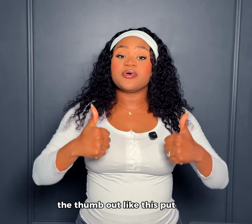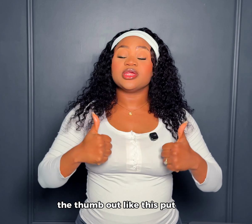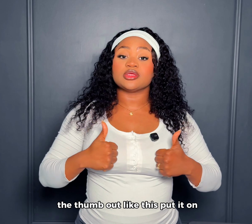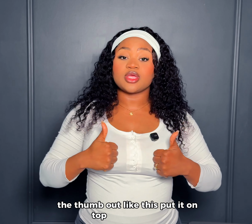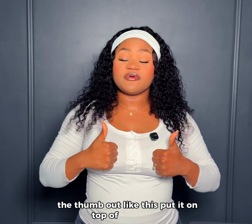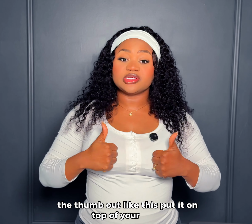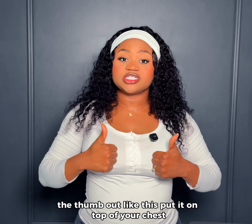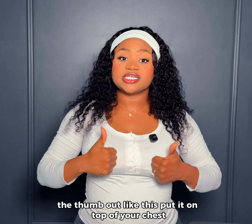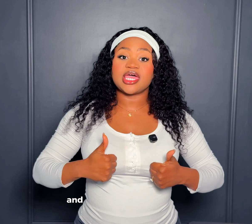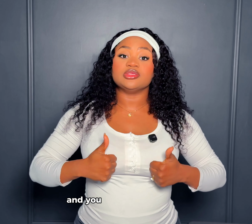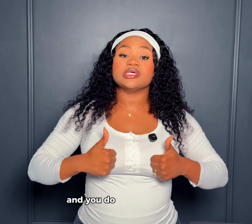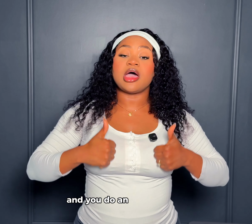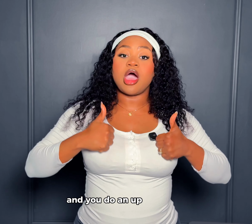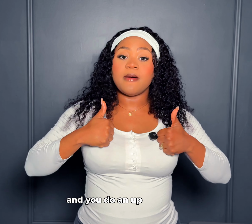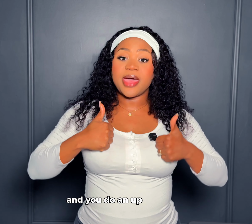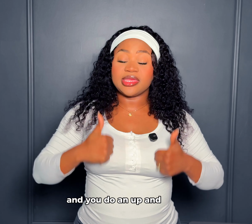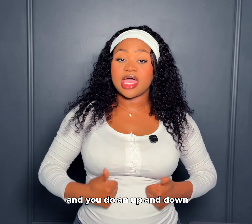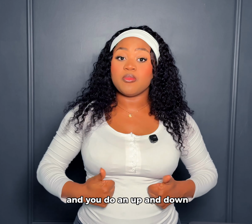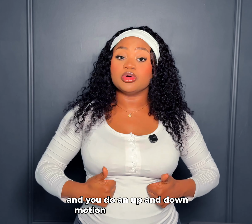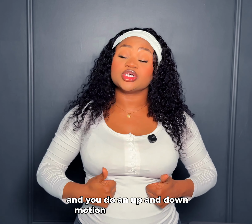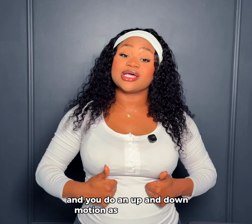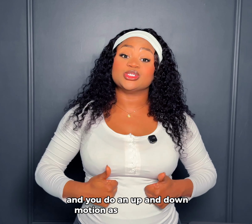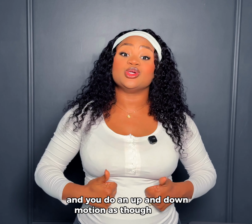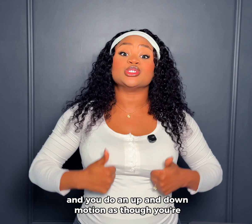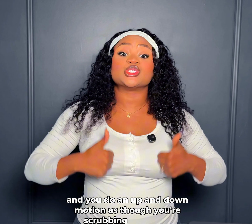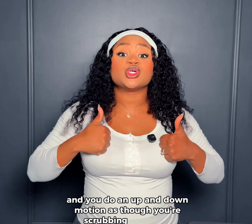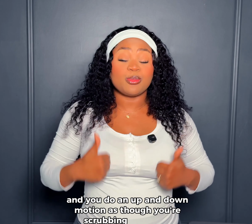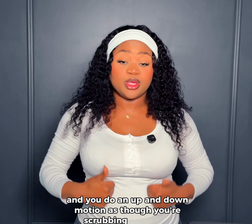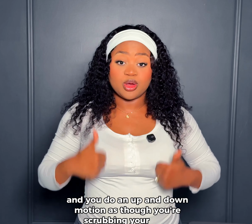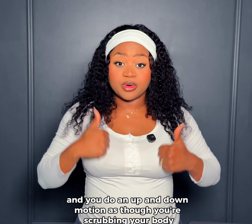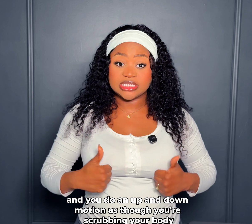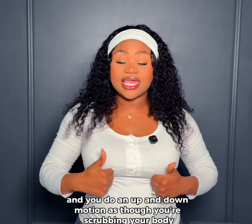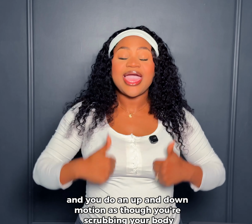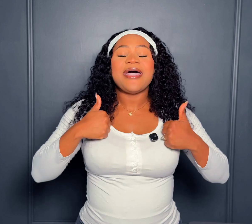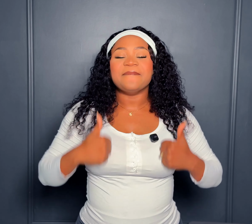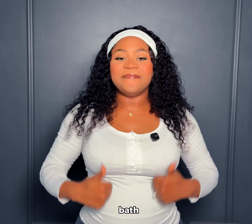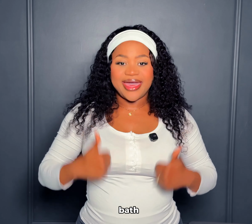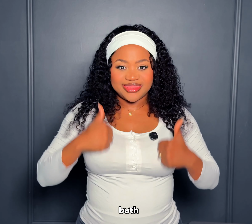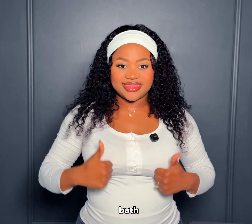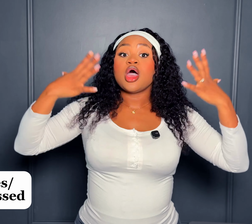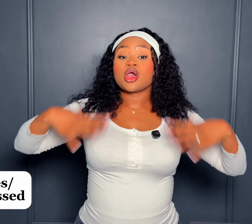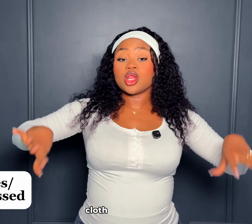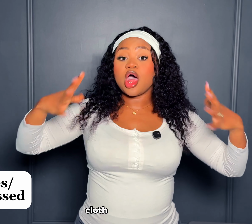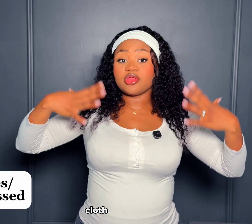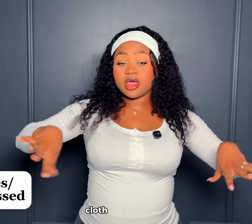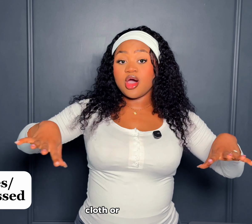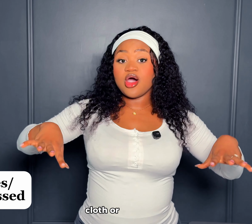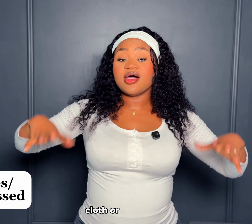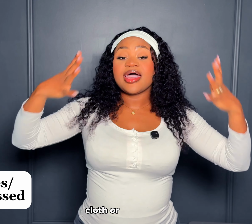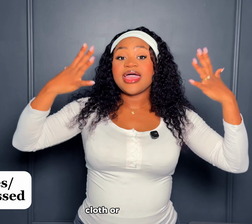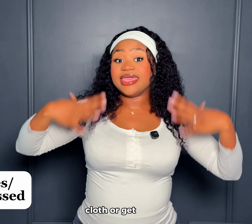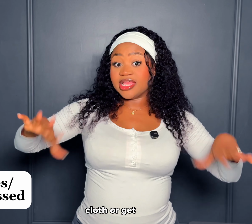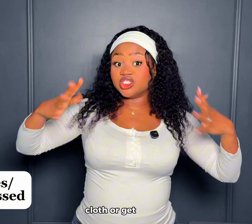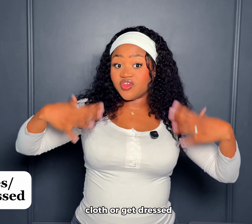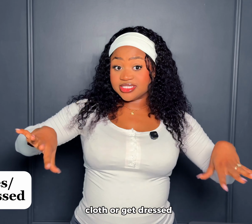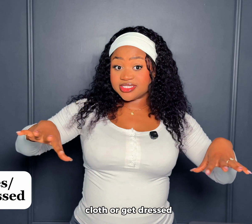it on top of your chest and you do an up and down motion as though you're scrubbing your body. Bath. Clothe or get dressed. Have